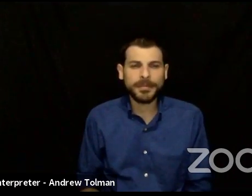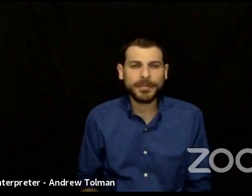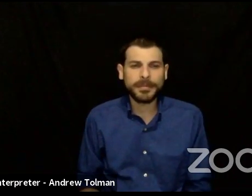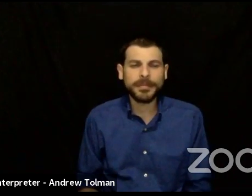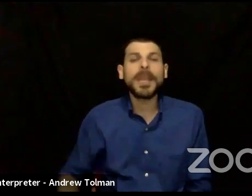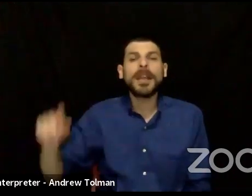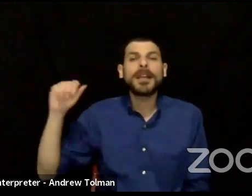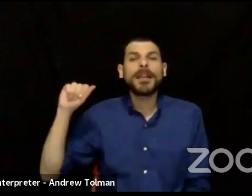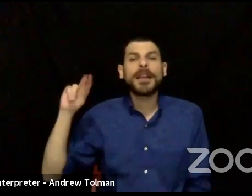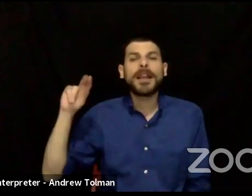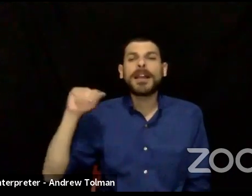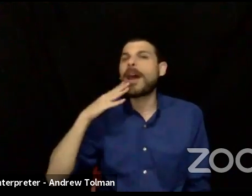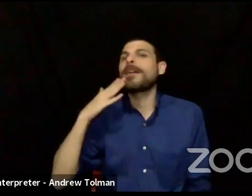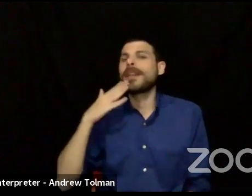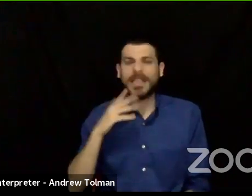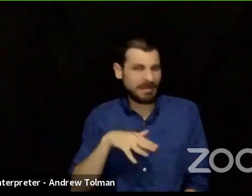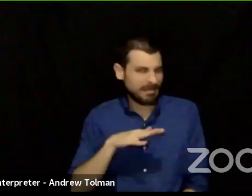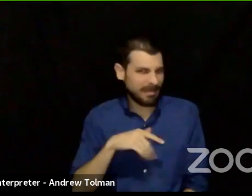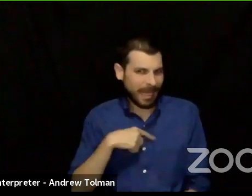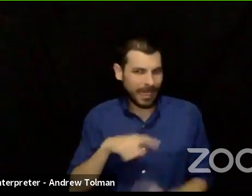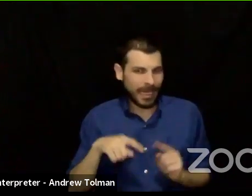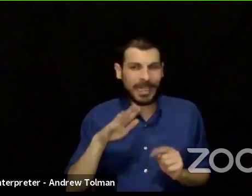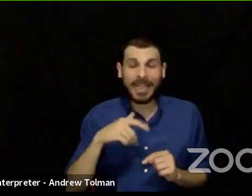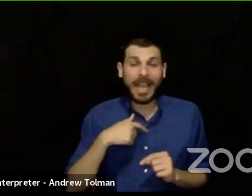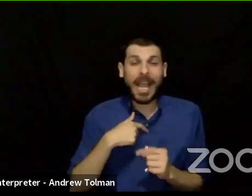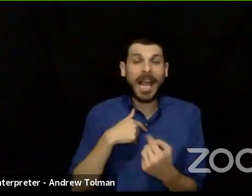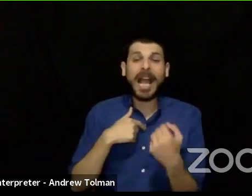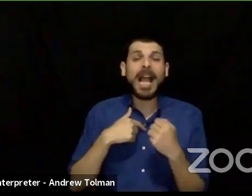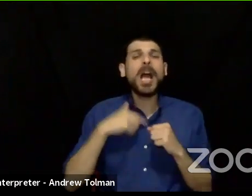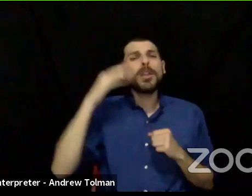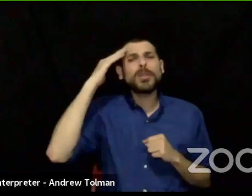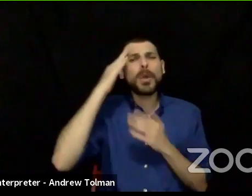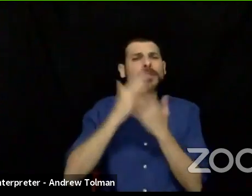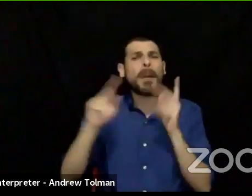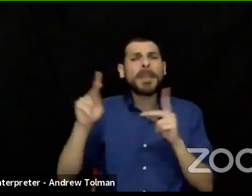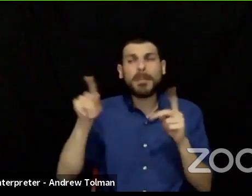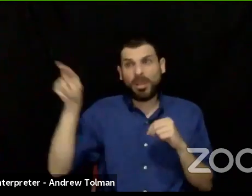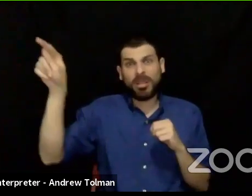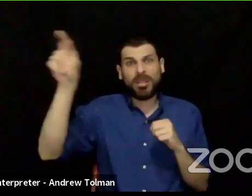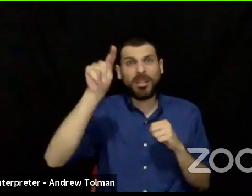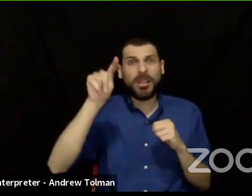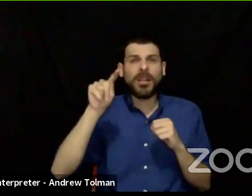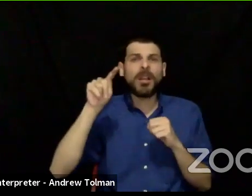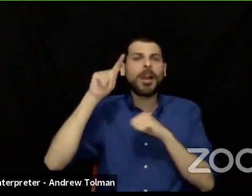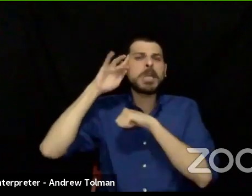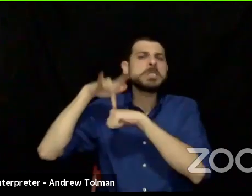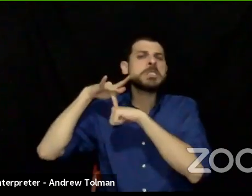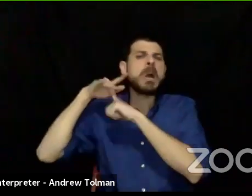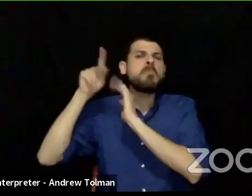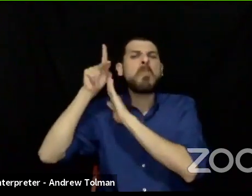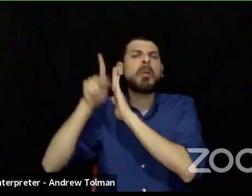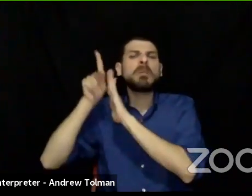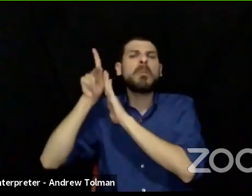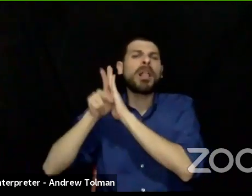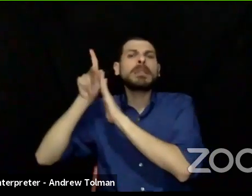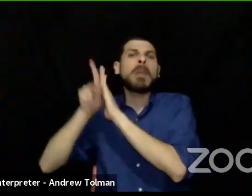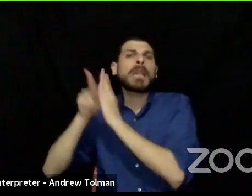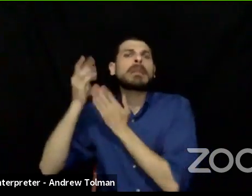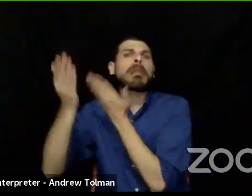Yeah, thank you. I'm like, I'm not a policy wonk like some of the people that are working with us. I'm more interested in accountability